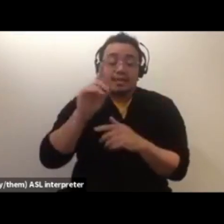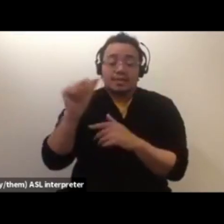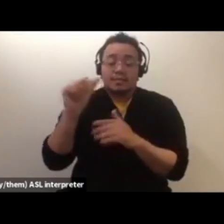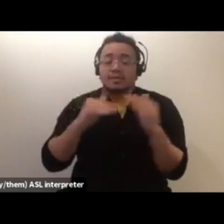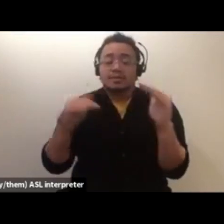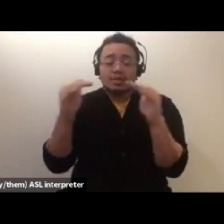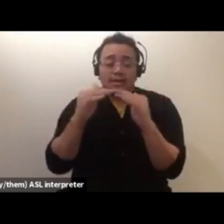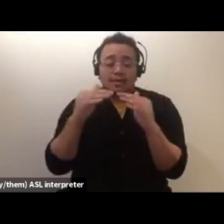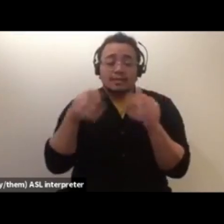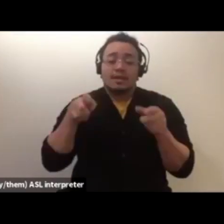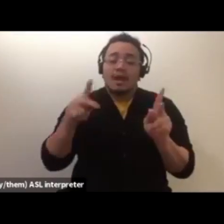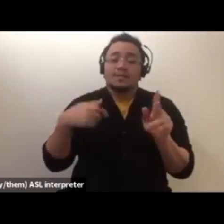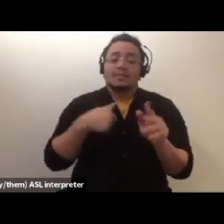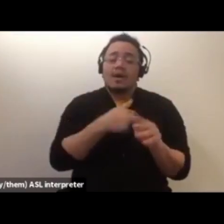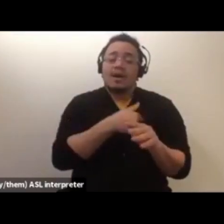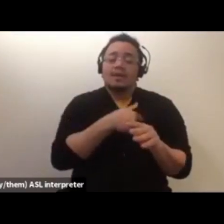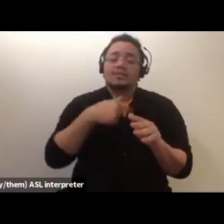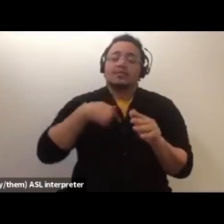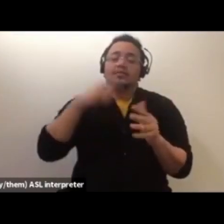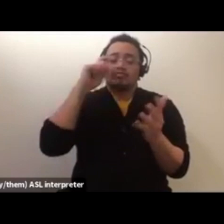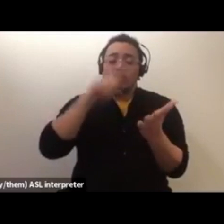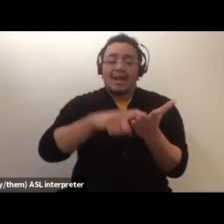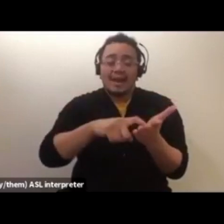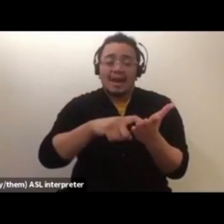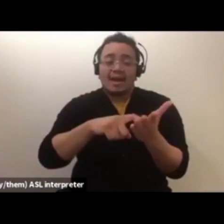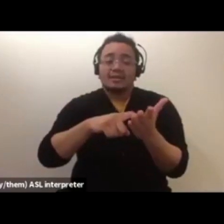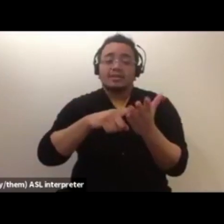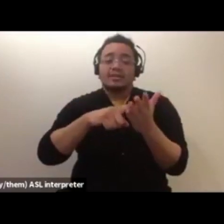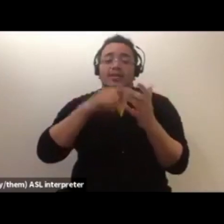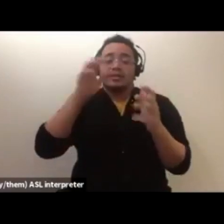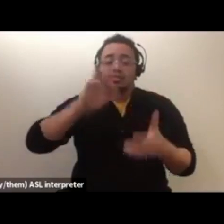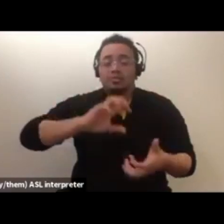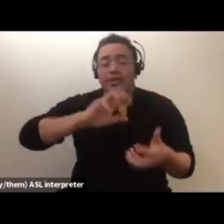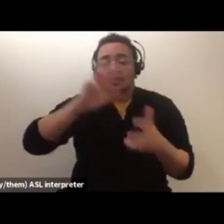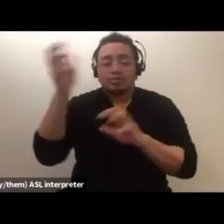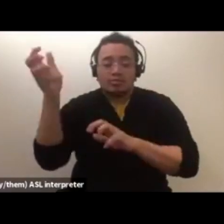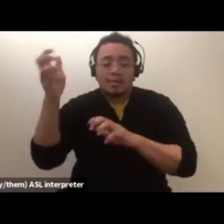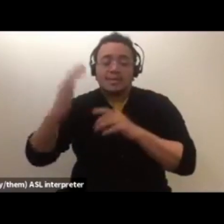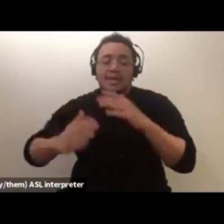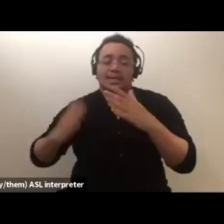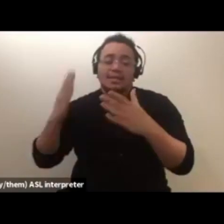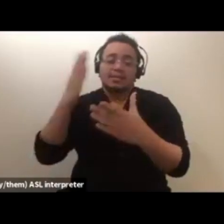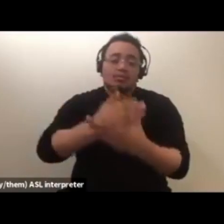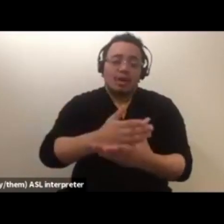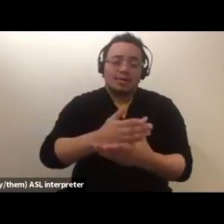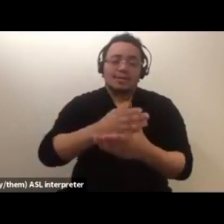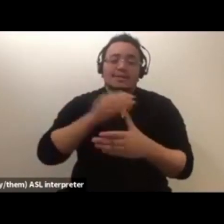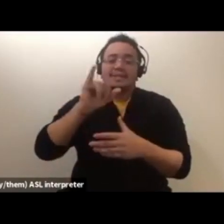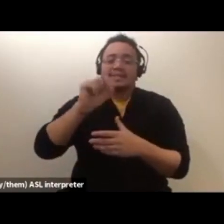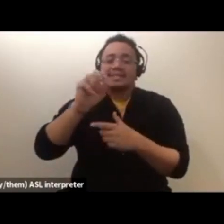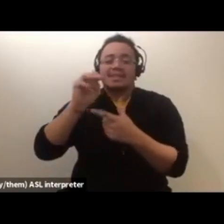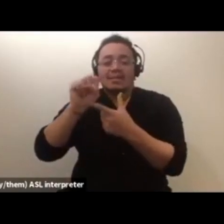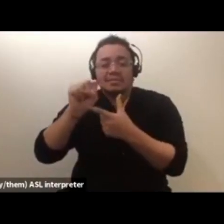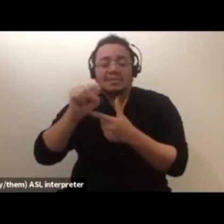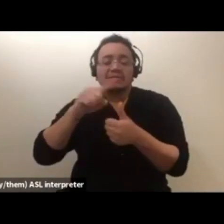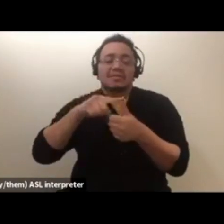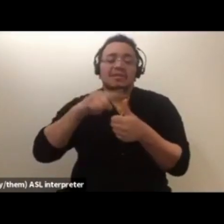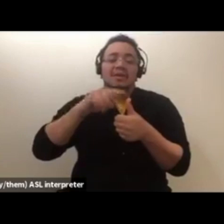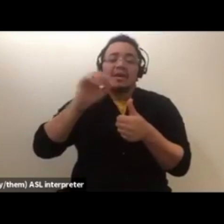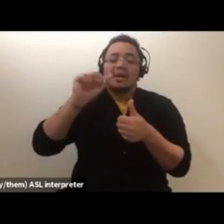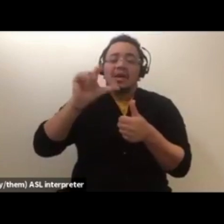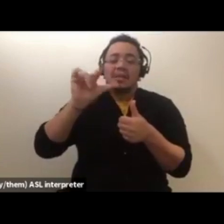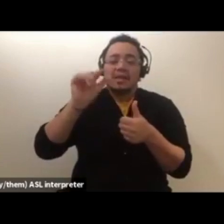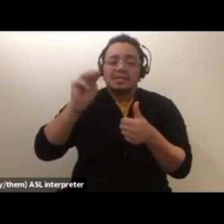identify, interrupt, and disrupt all forms of supremacy, including ableism, anti-Black racism,